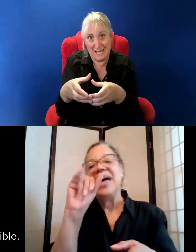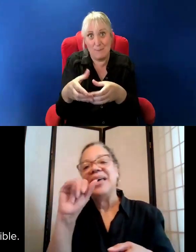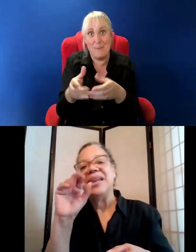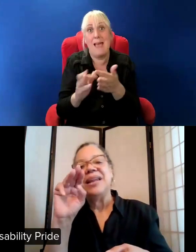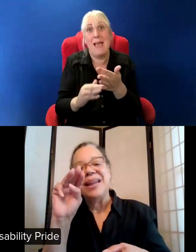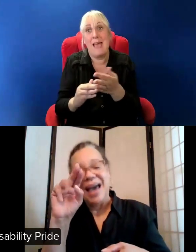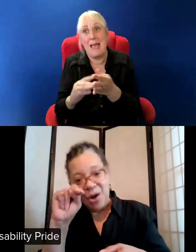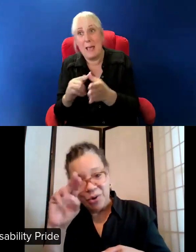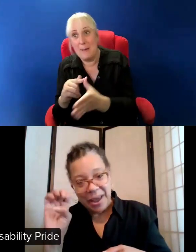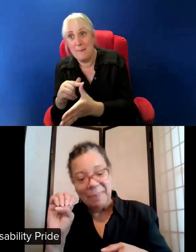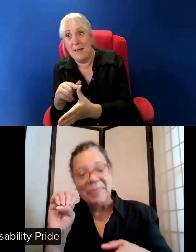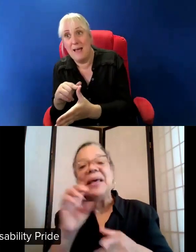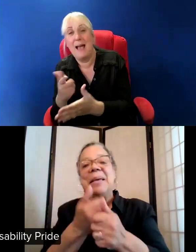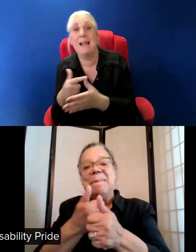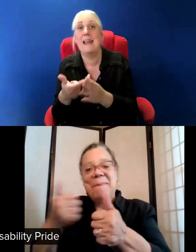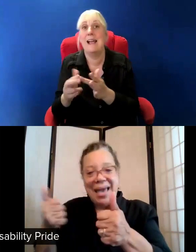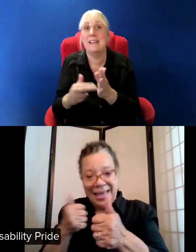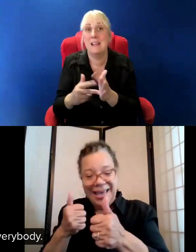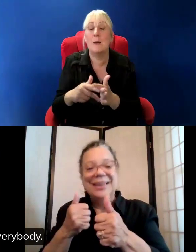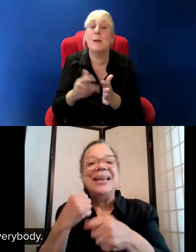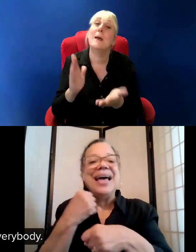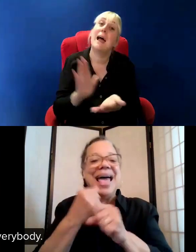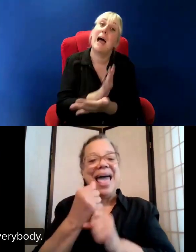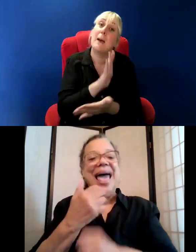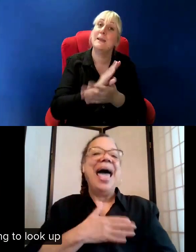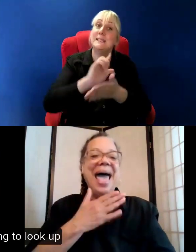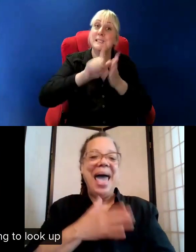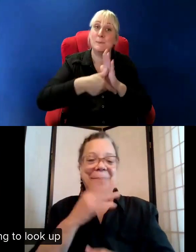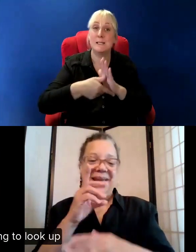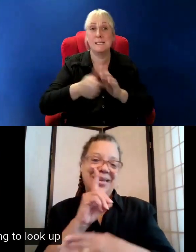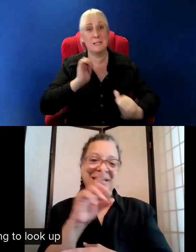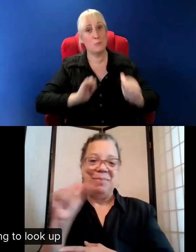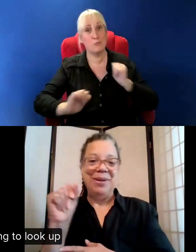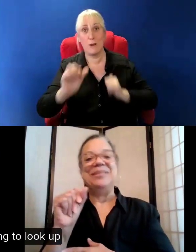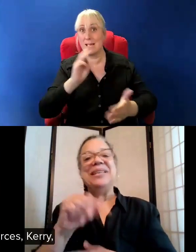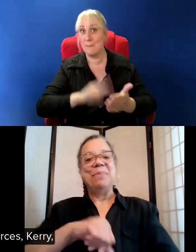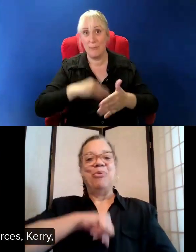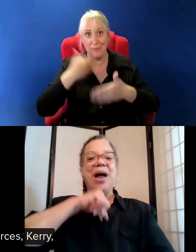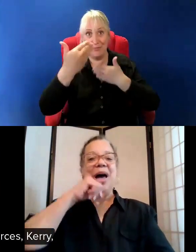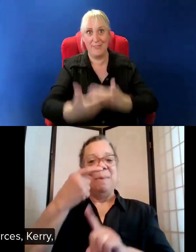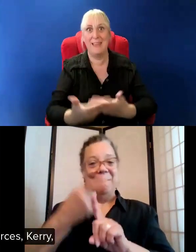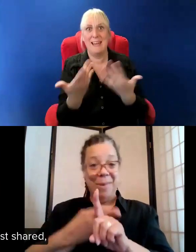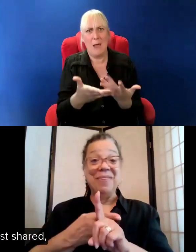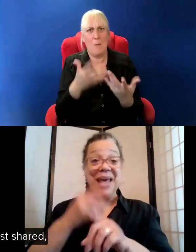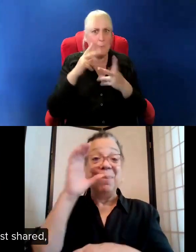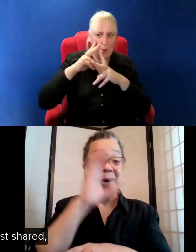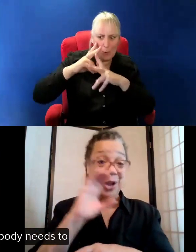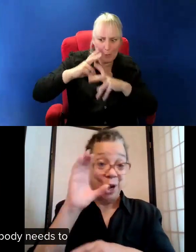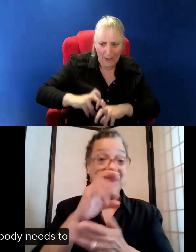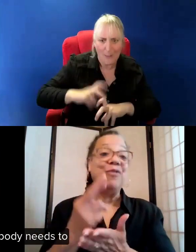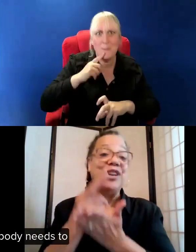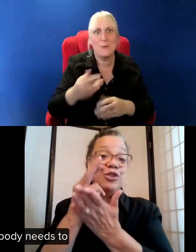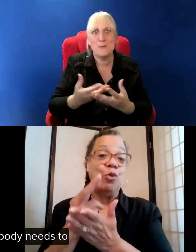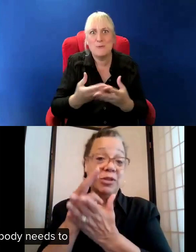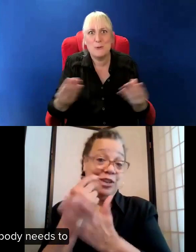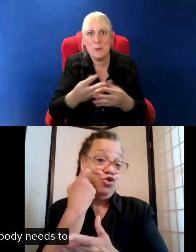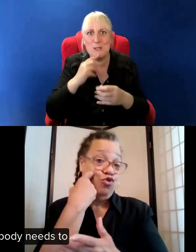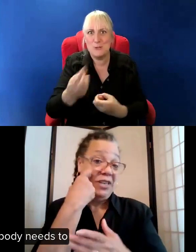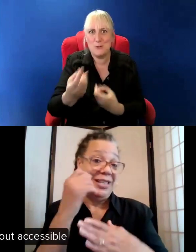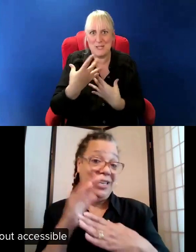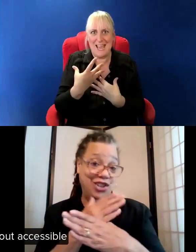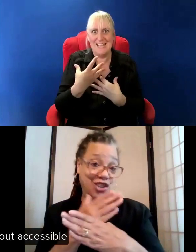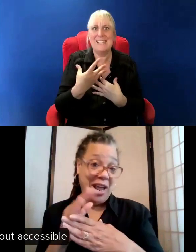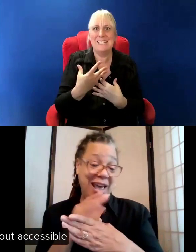webinar possible. But happy Disability Pride Month, everybody. And I am going to look up those resources, Kerry, that you just shared, because if